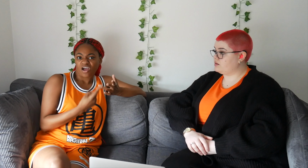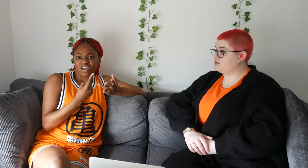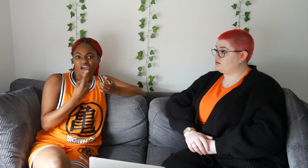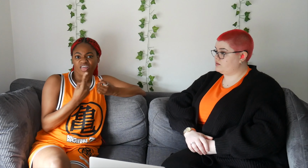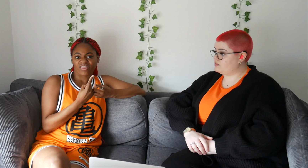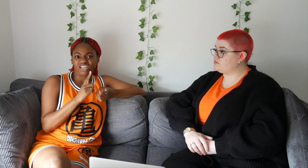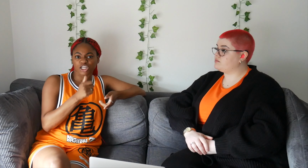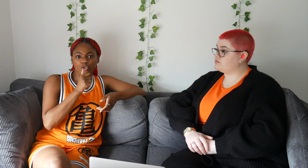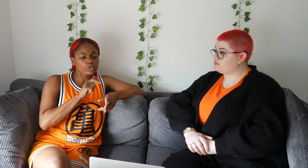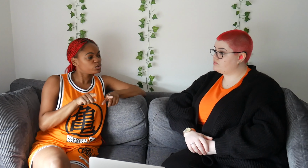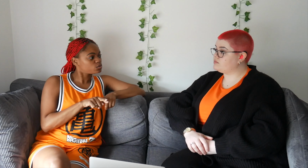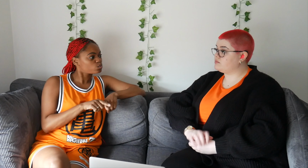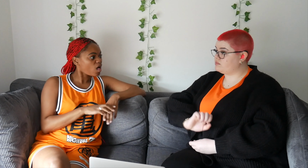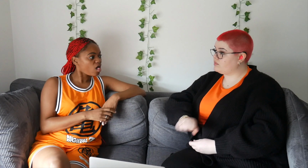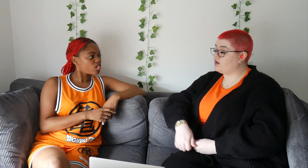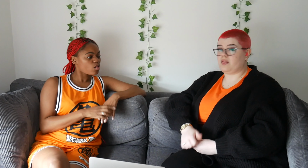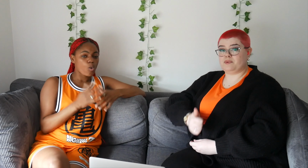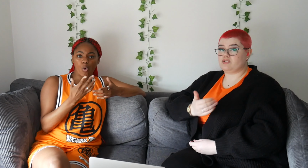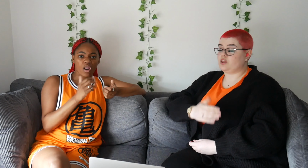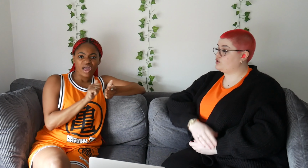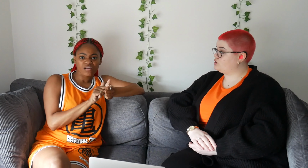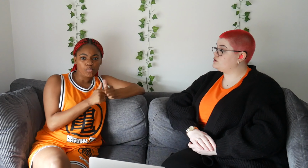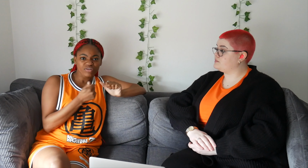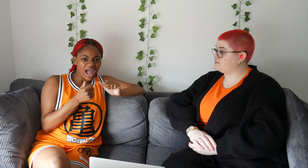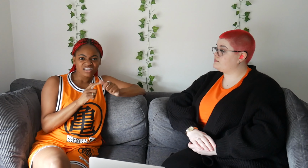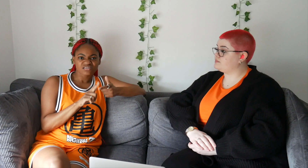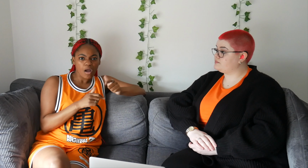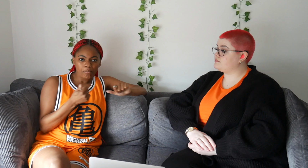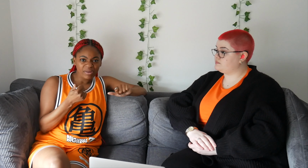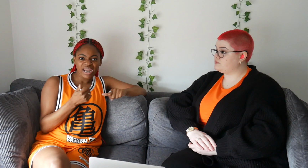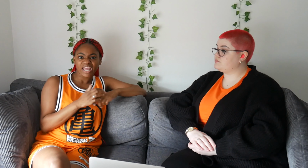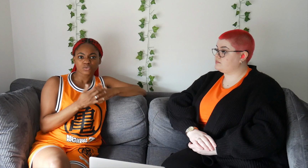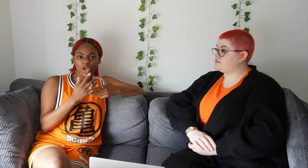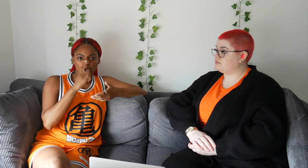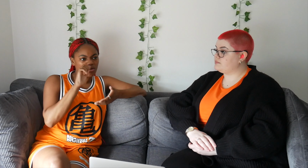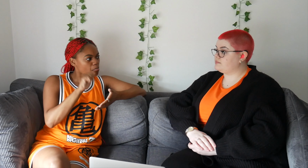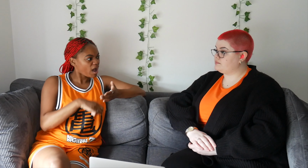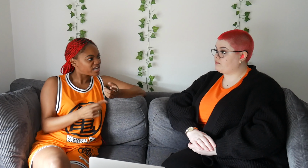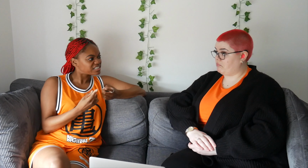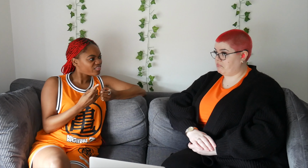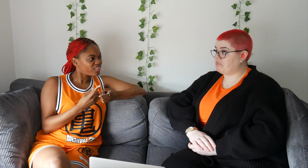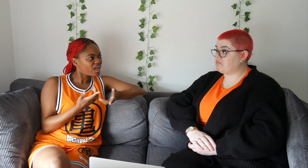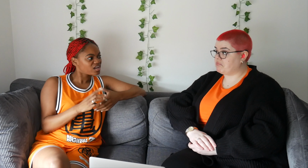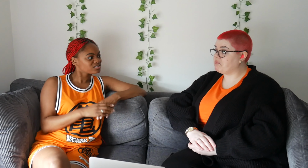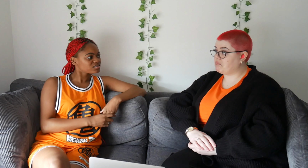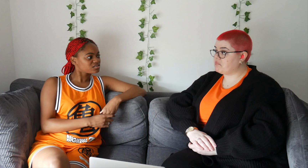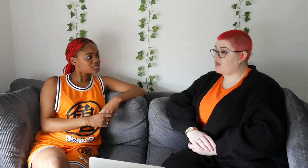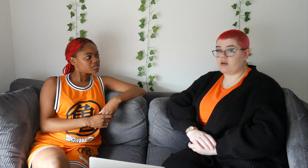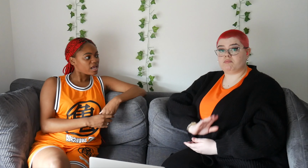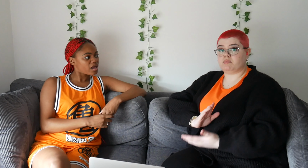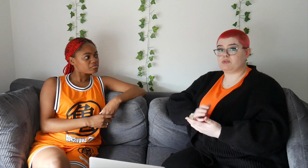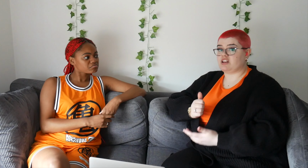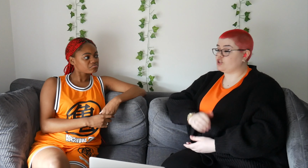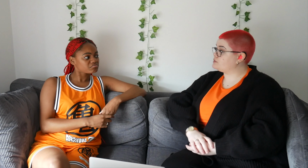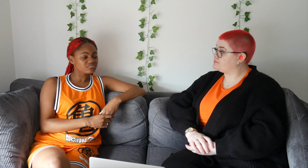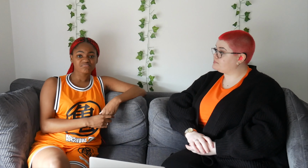other things as well. Or like a brand or company where you can buy these things as well. That'd be really